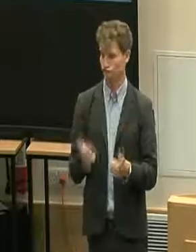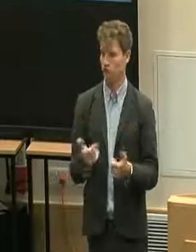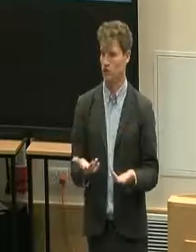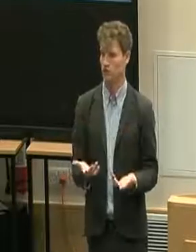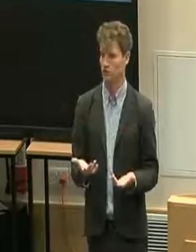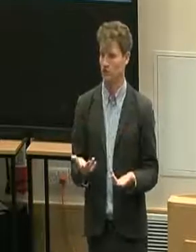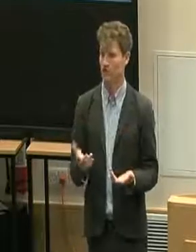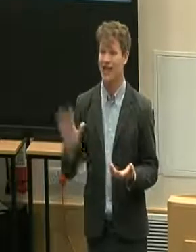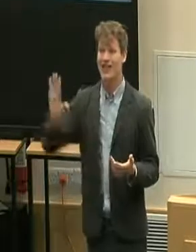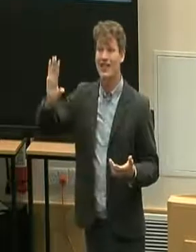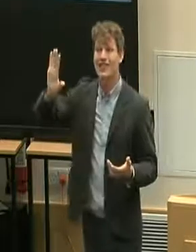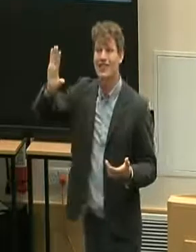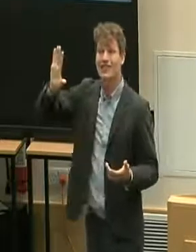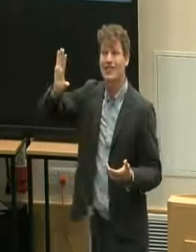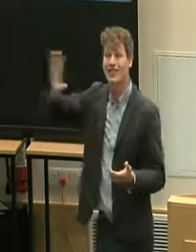they're not. Everyone's right.